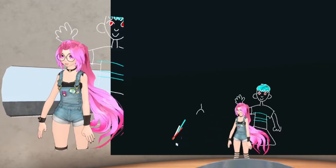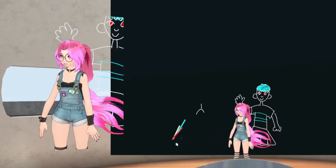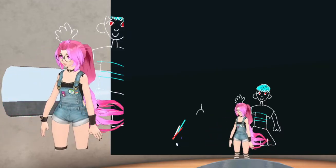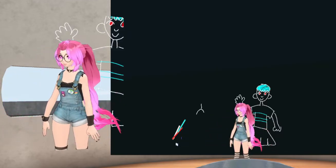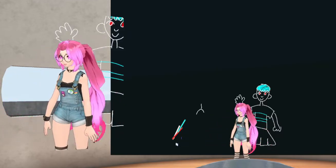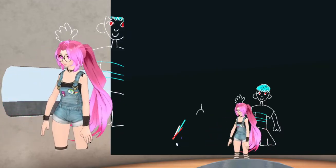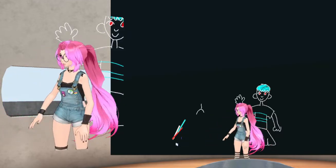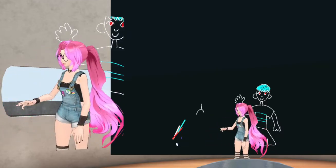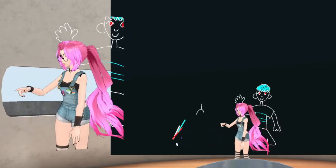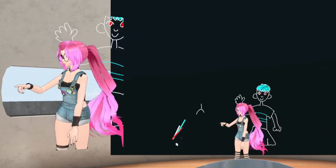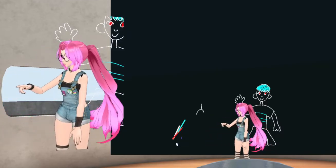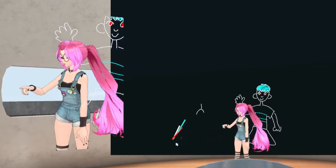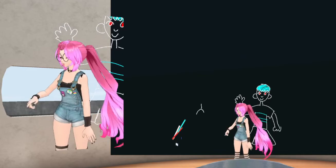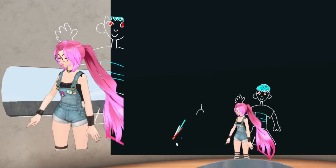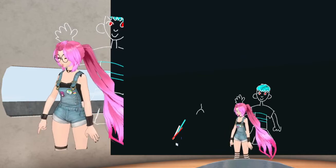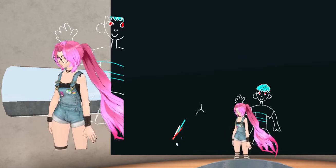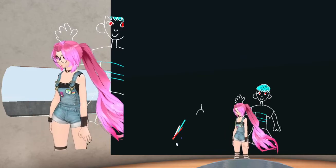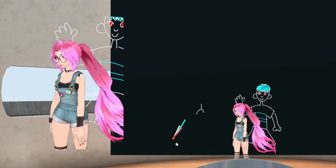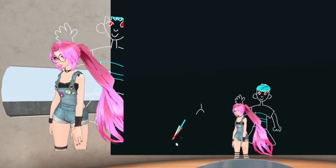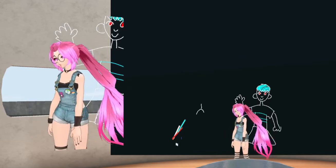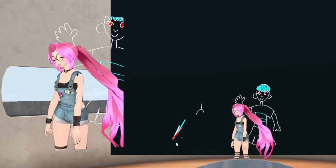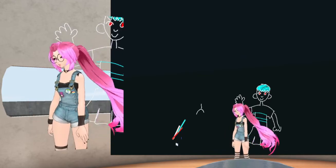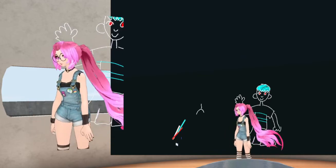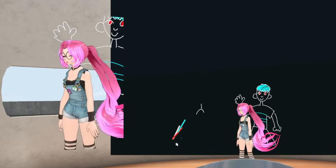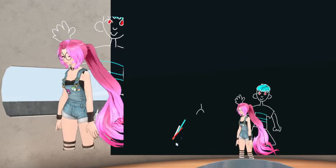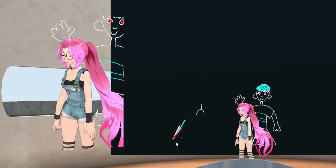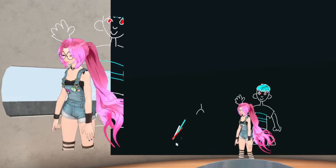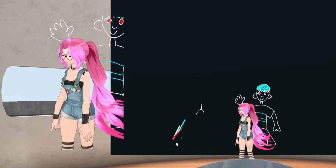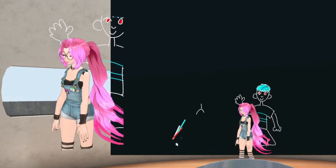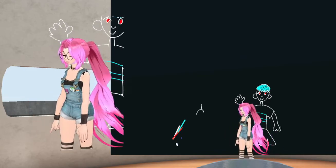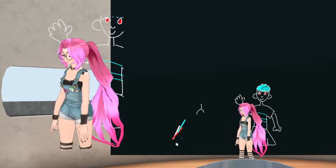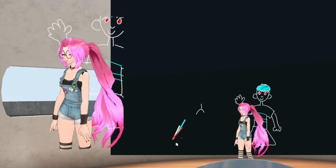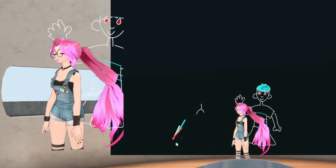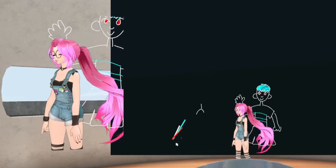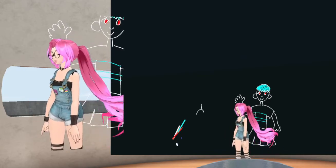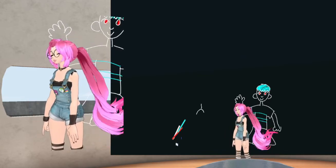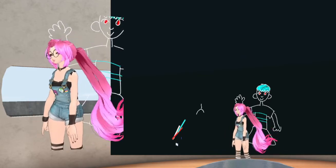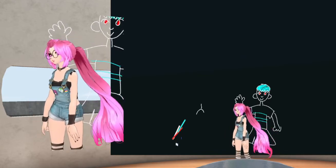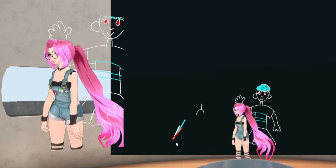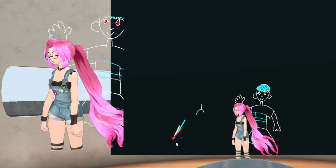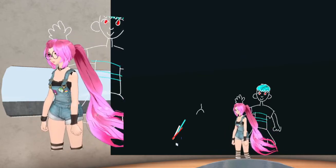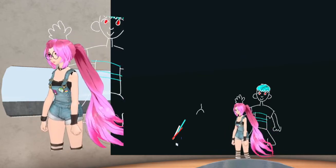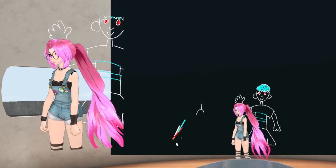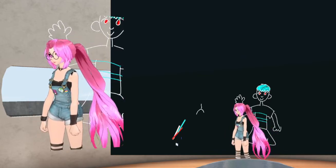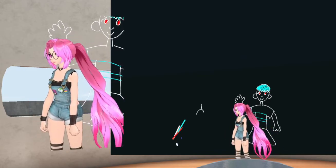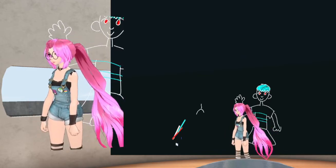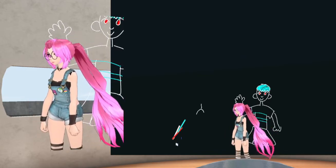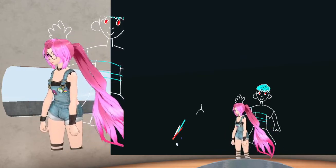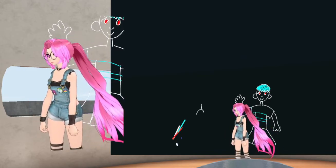Any other questions? I give you Chip. Good username.